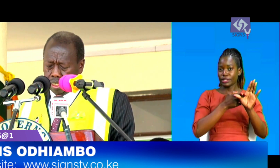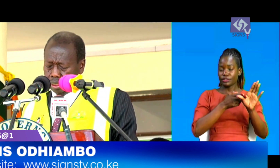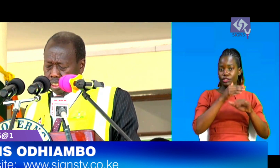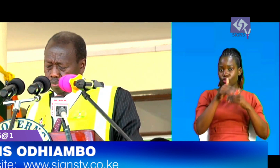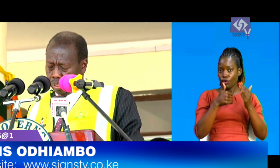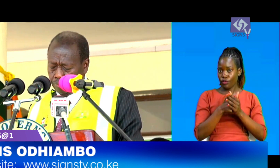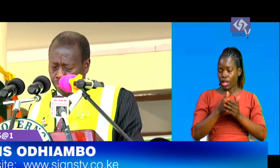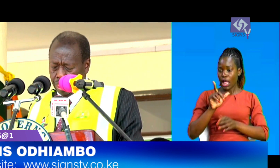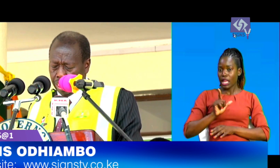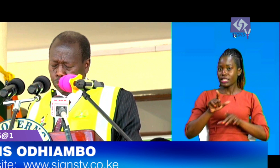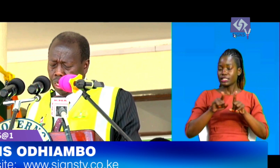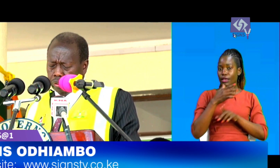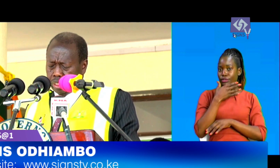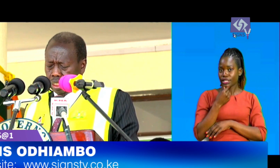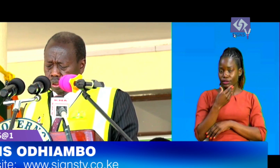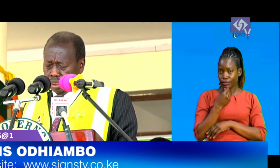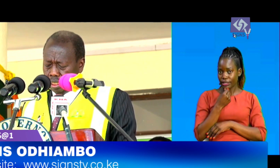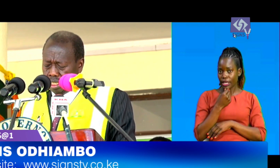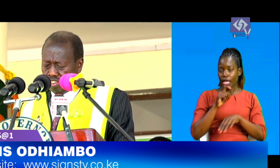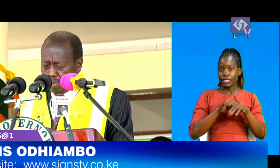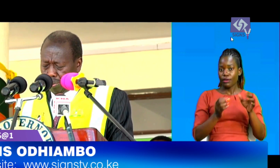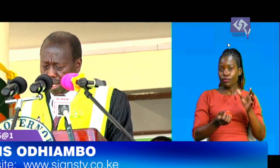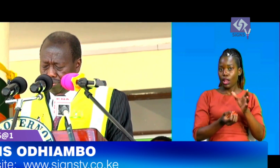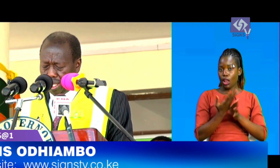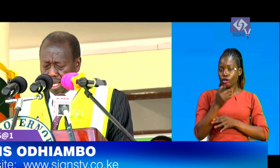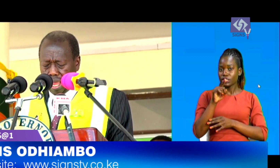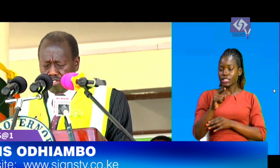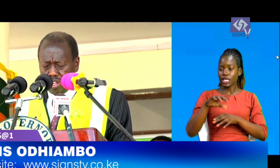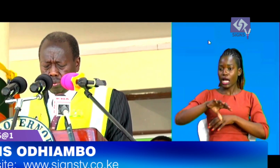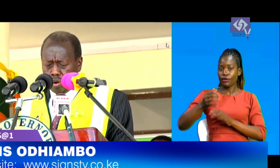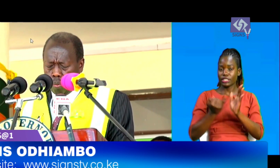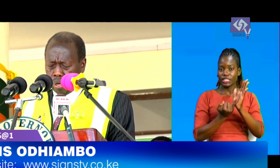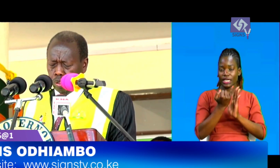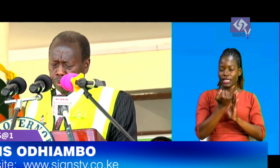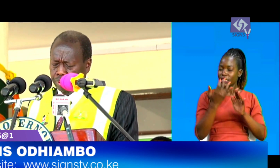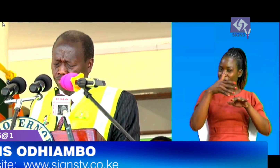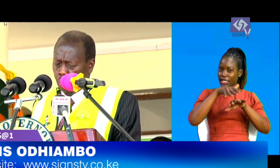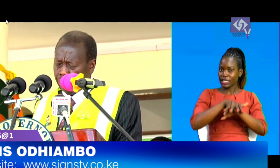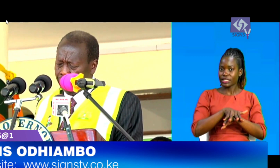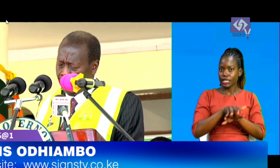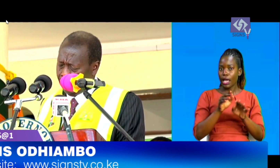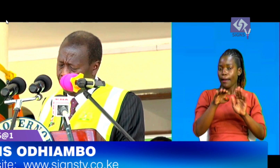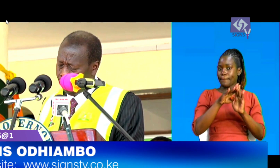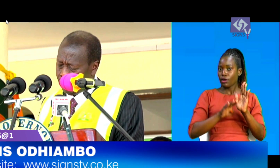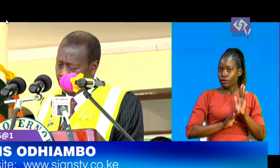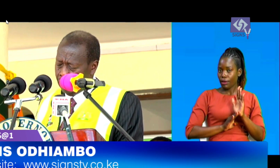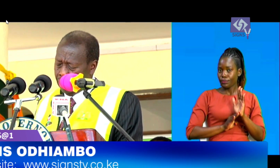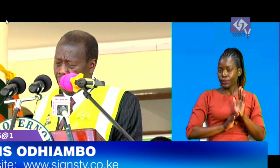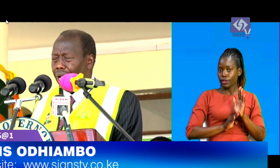and gentlemen, as we launch this county integrated development plan, I am filled with hope and optimism for what lies ahead. I have